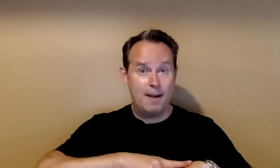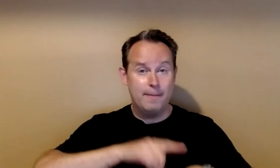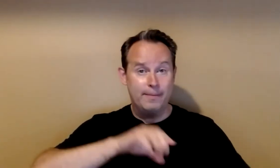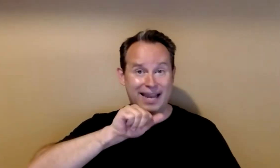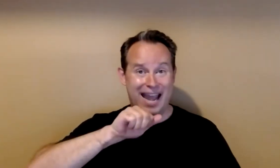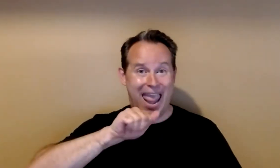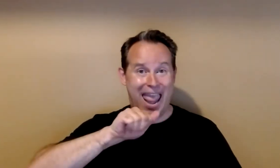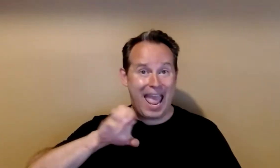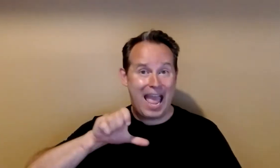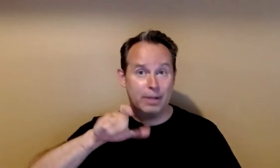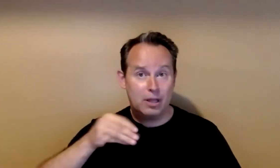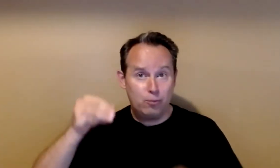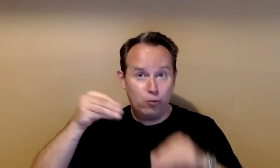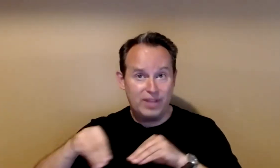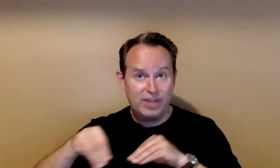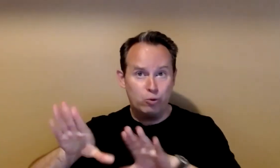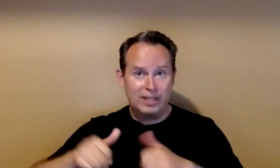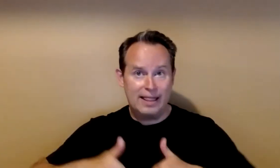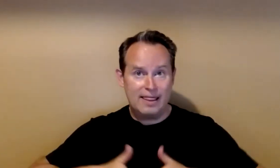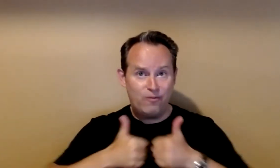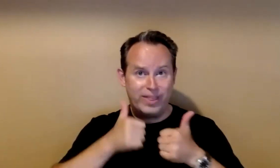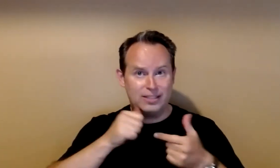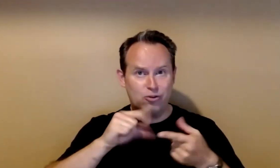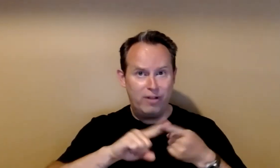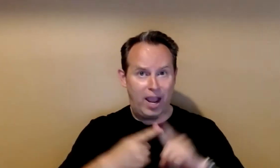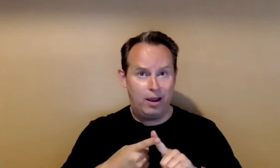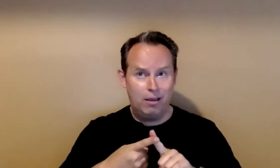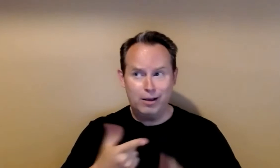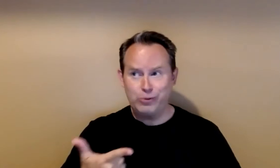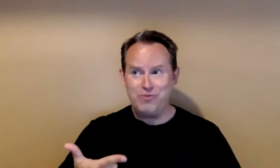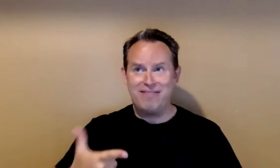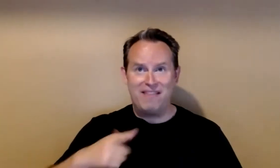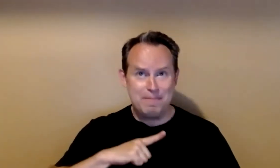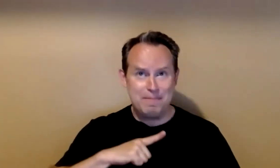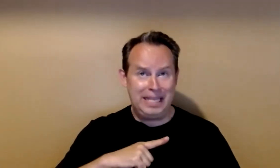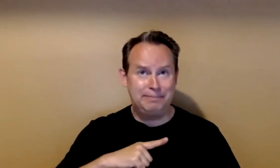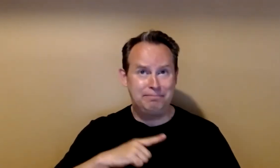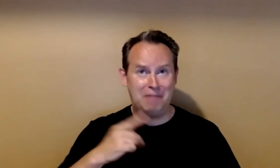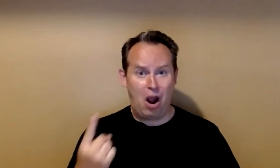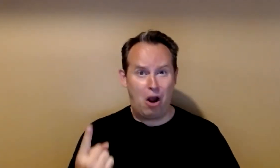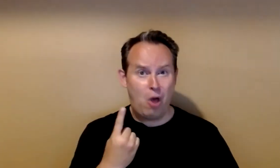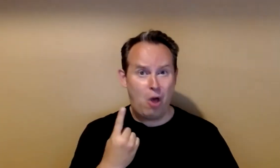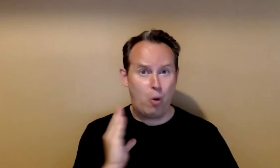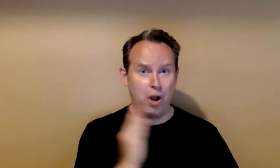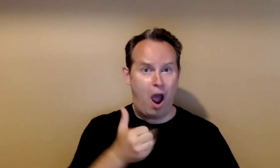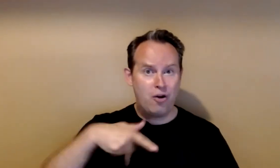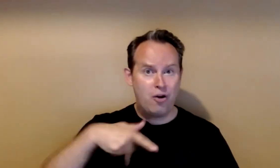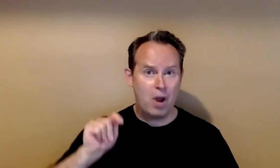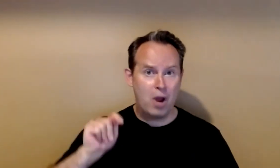It was around this time that Abel moved out to live with his girlfriend. So that left me alone